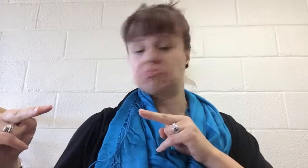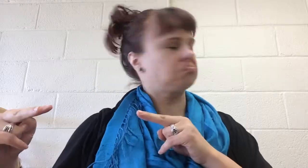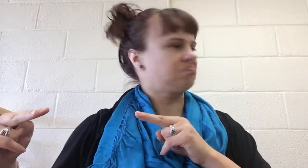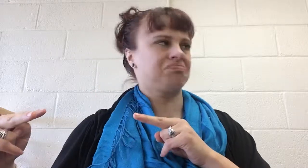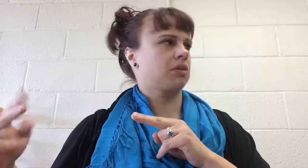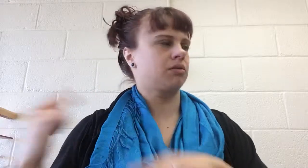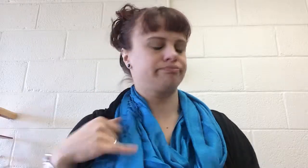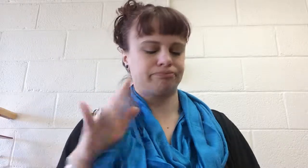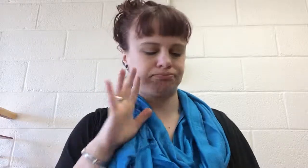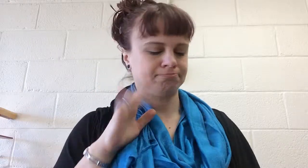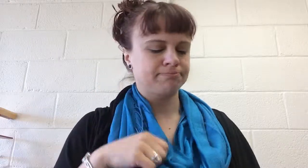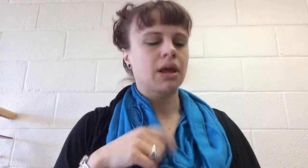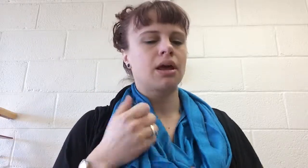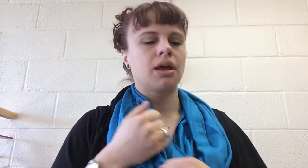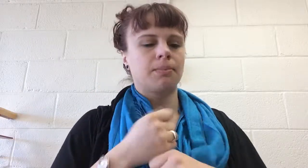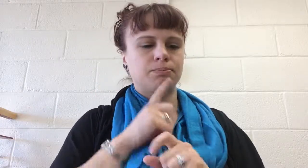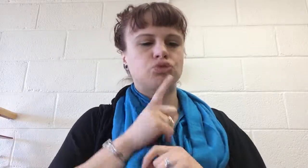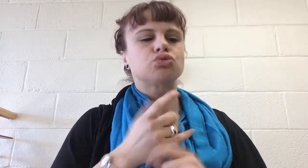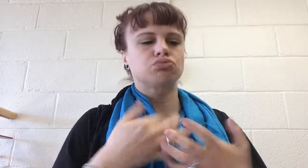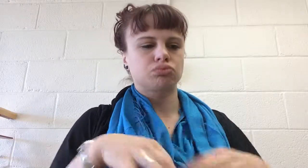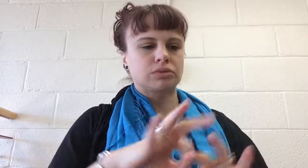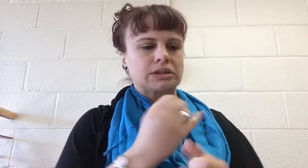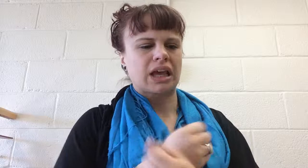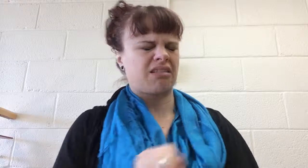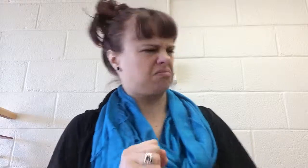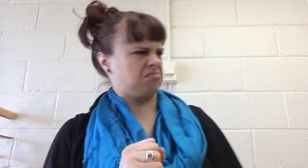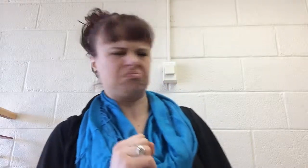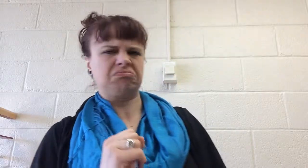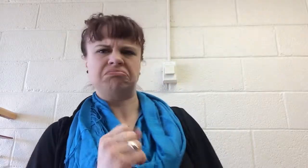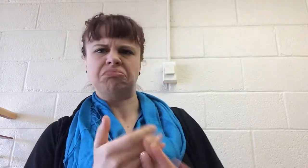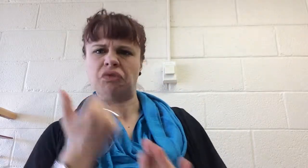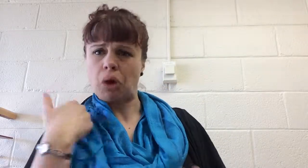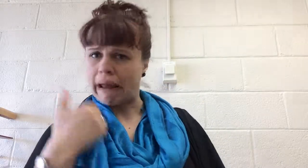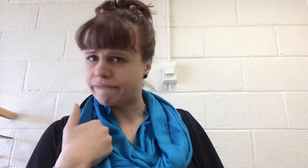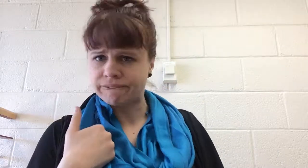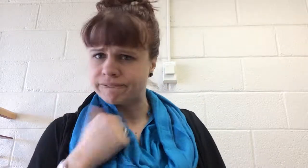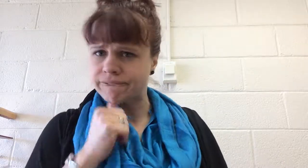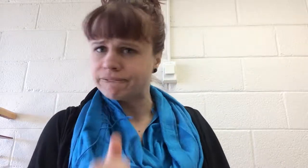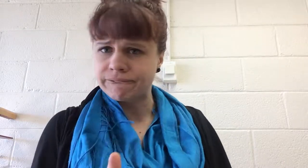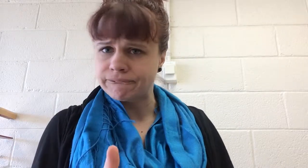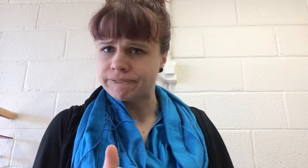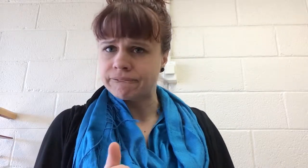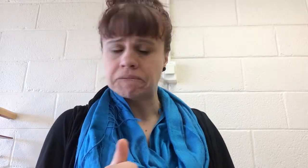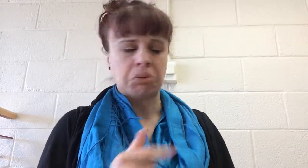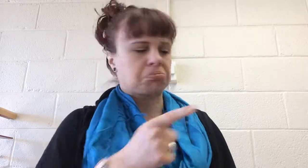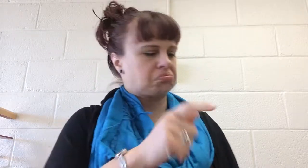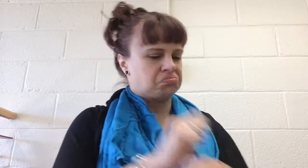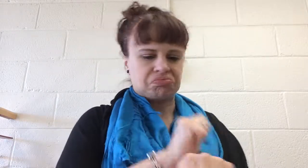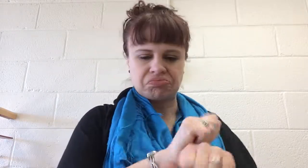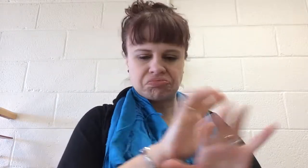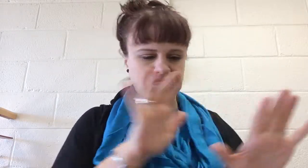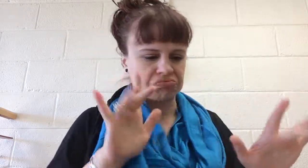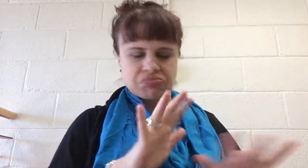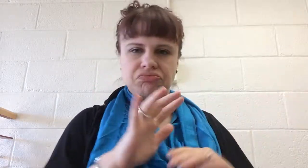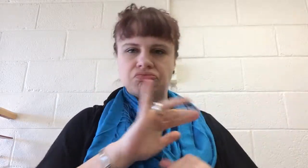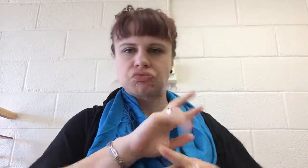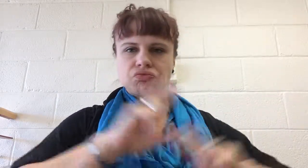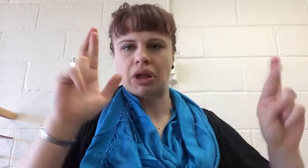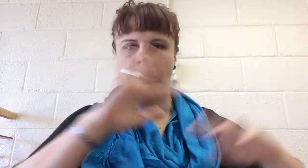safe." "But you didn't do this before." He just kept working, prepping the table. I kept trying to figure